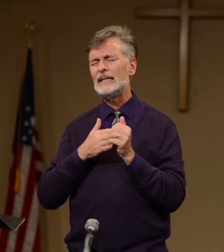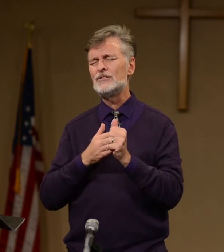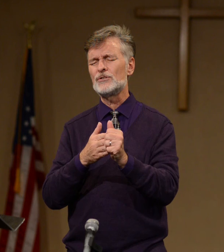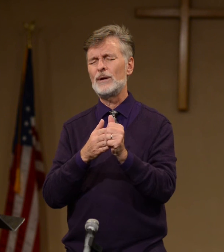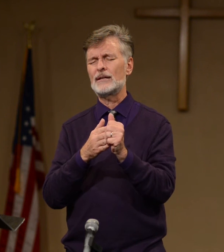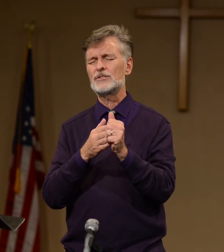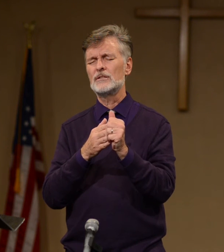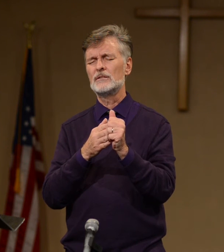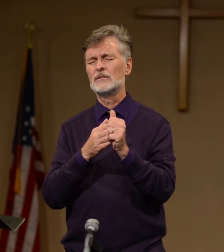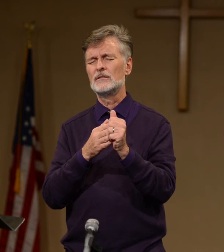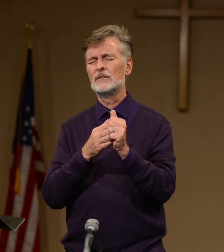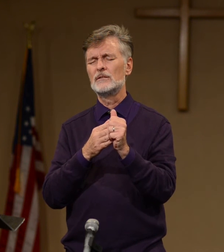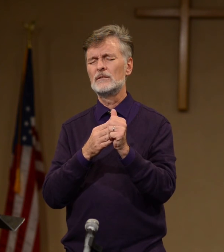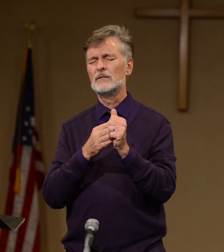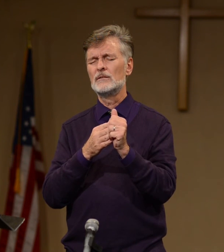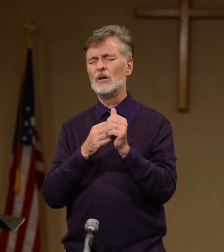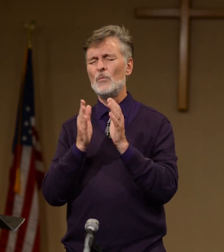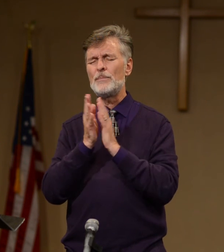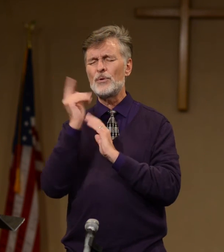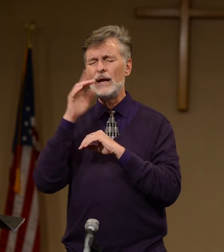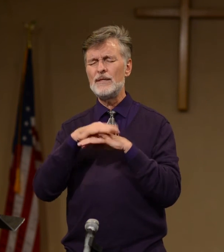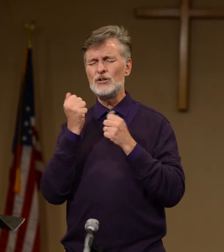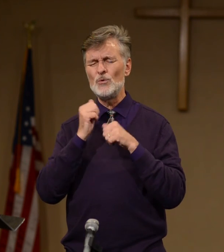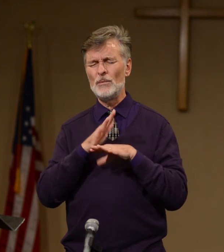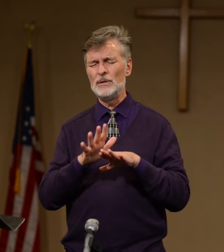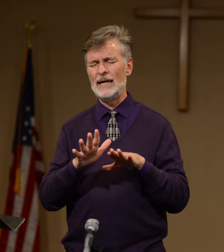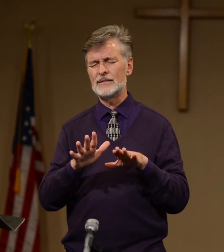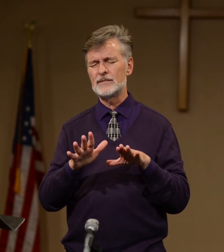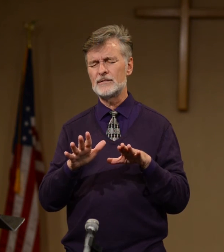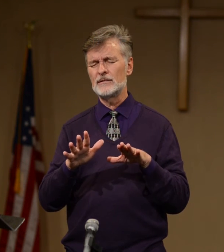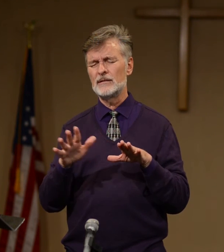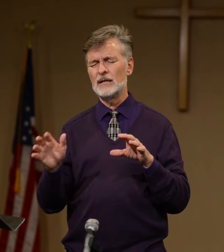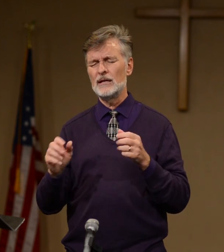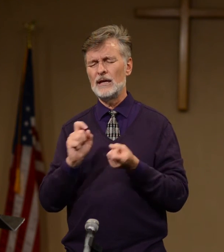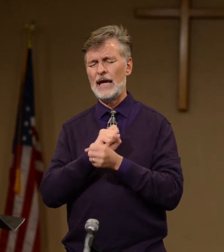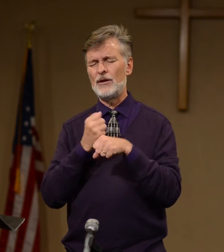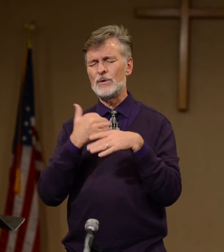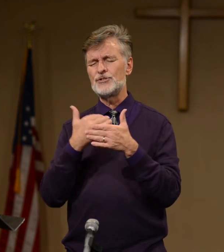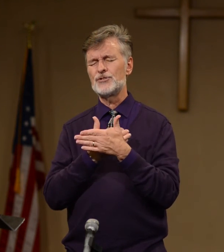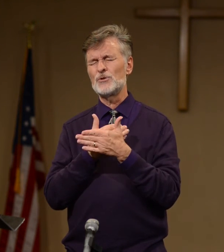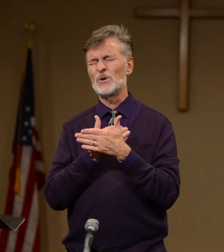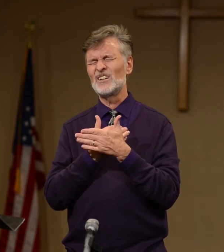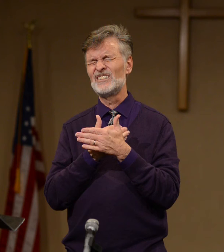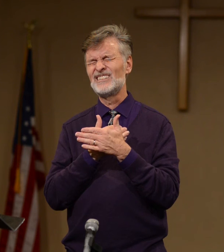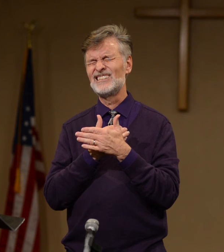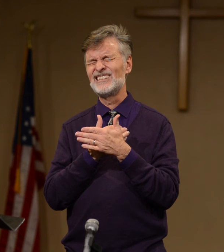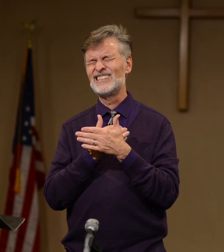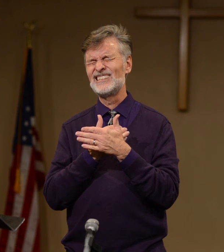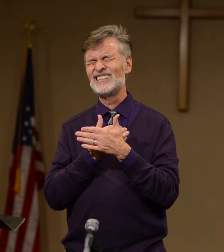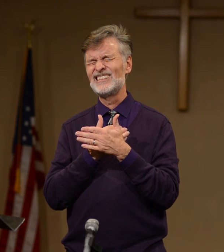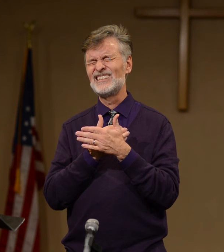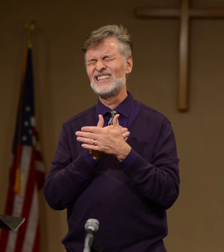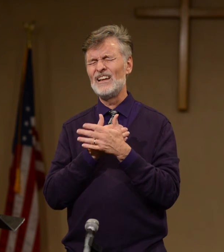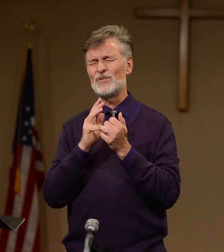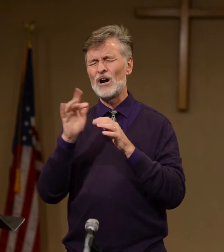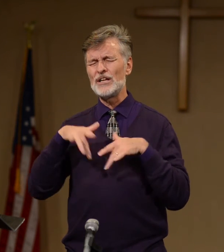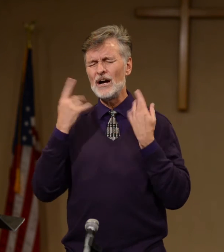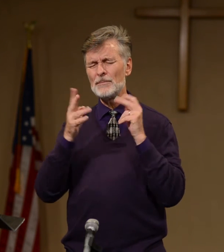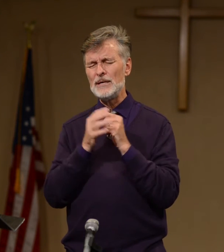and direction. We pray that you will bless and restore. For our young people,